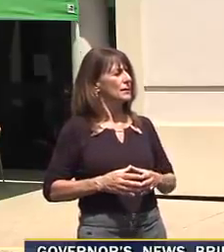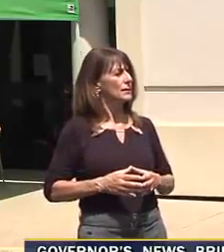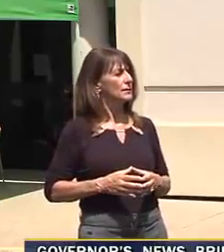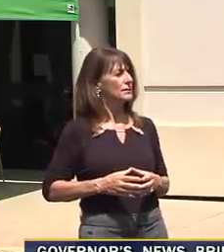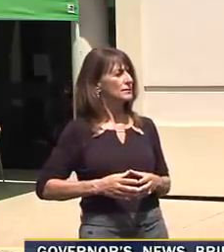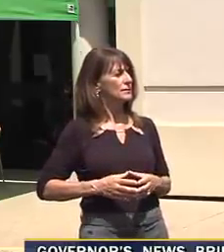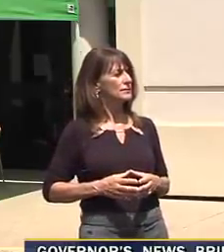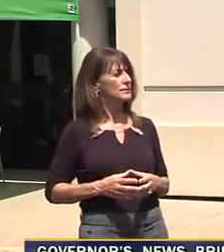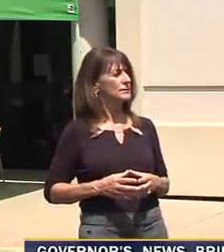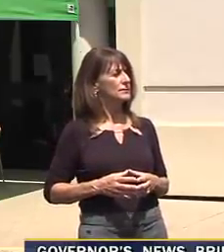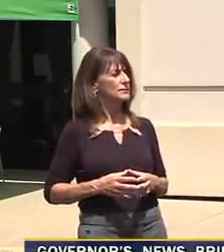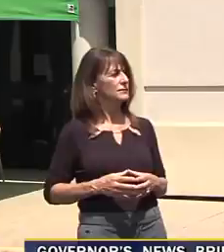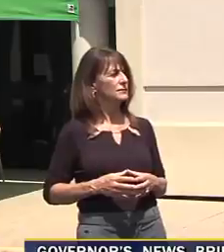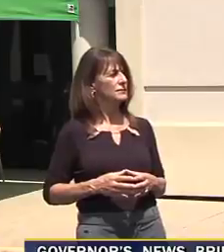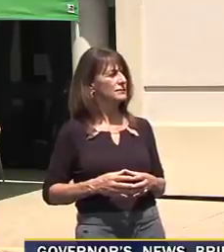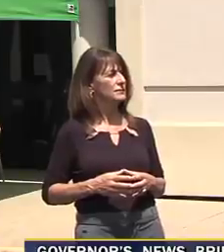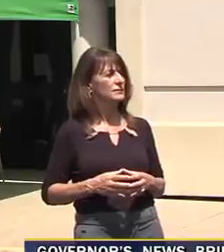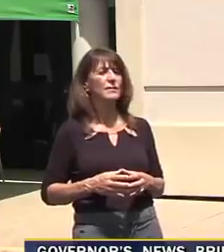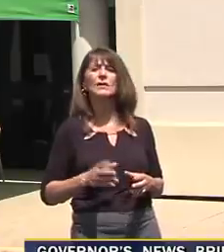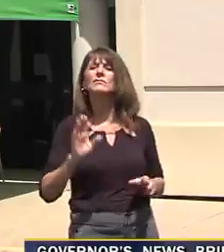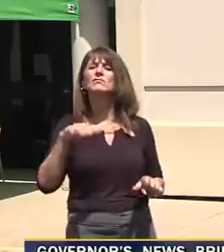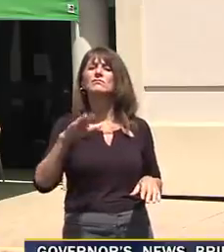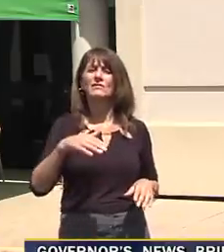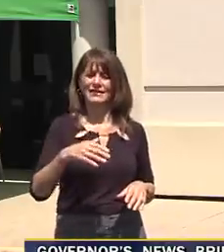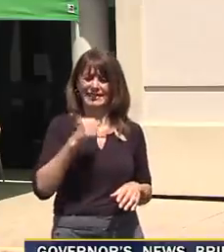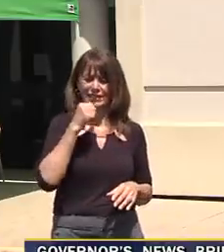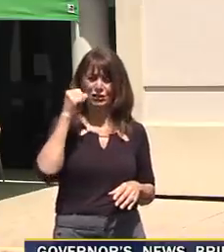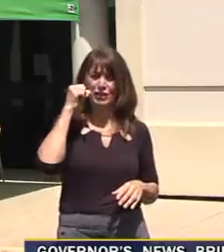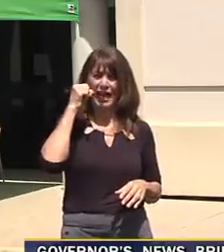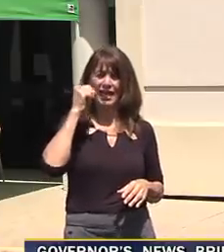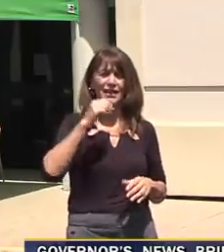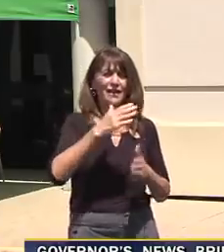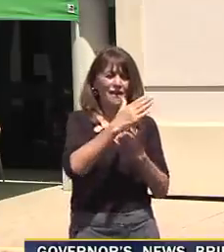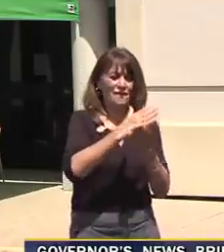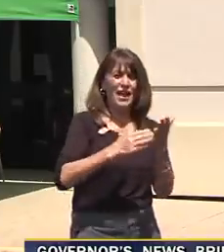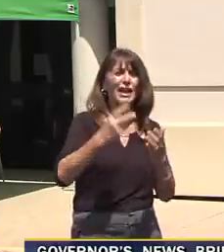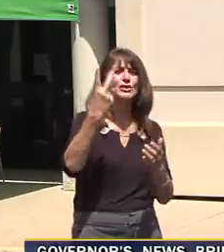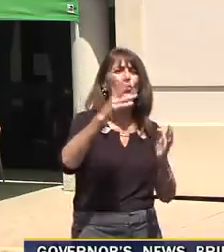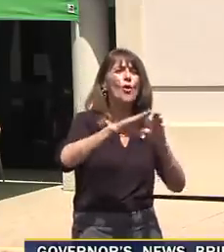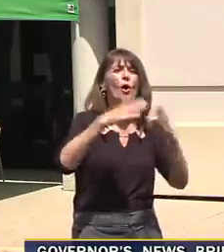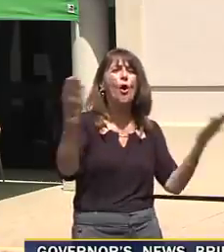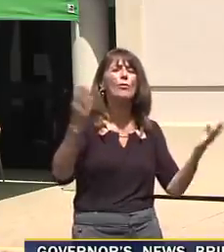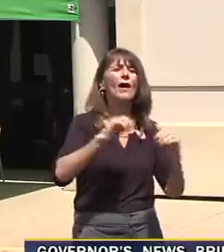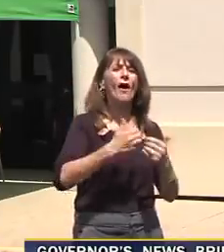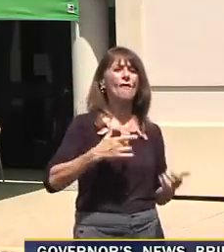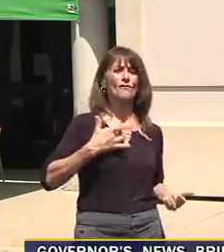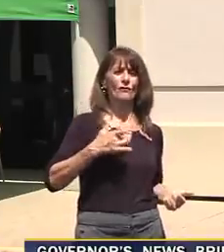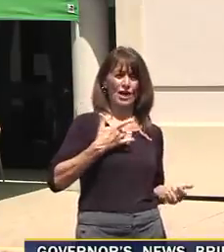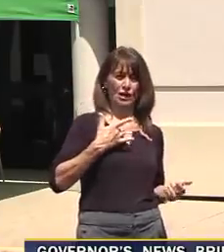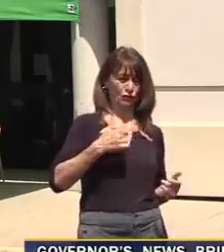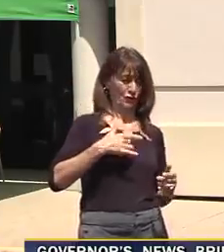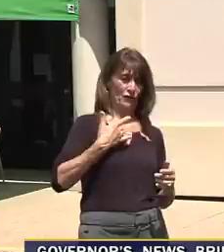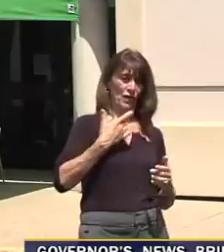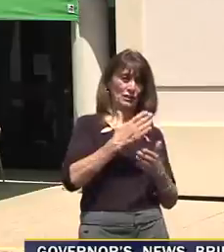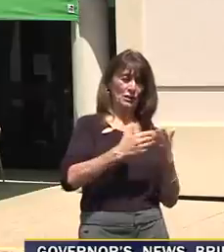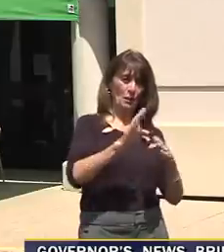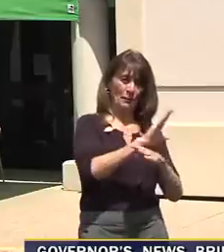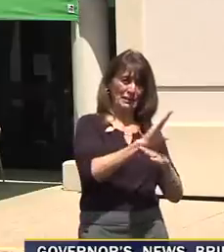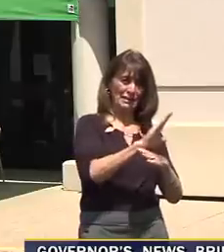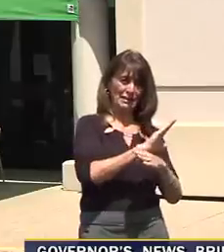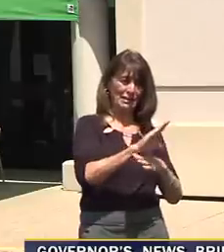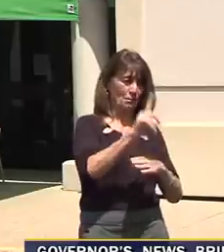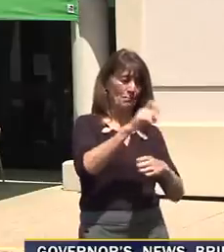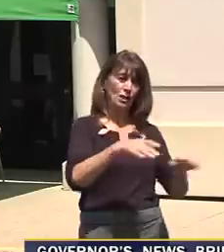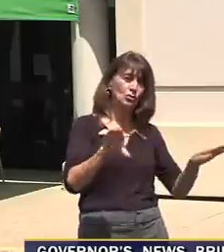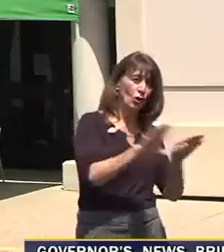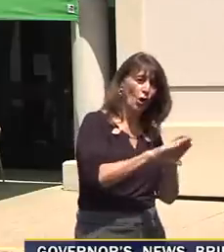you think phase 2 opening day went? Do you have any specifics on businesses that might have been forced to close